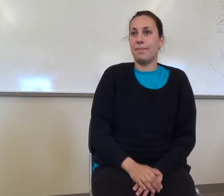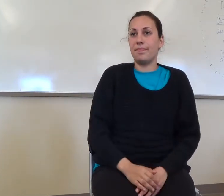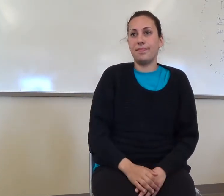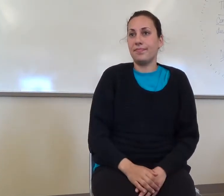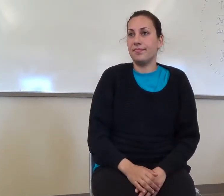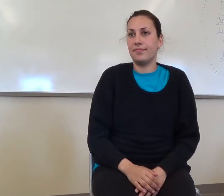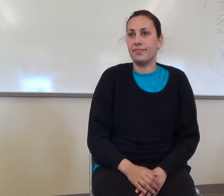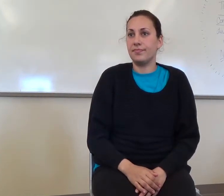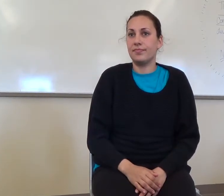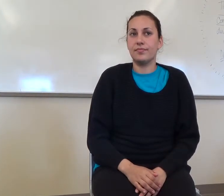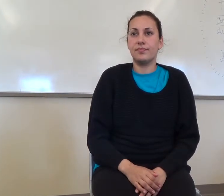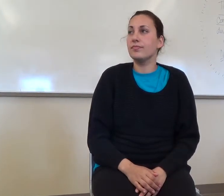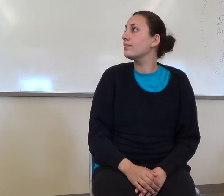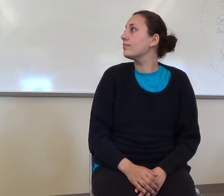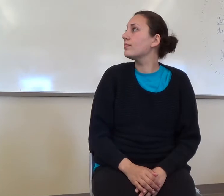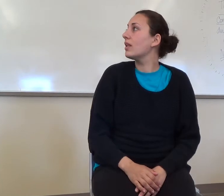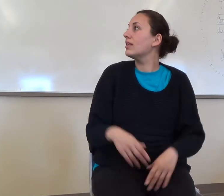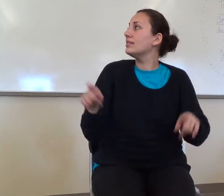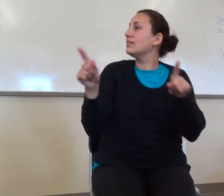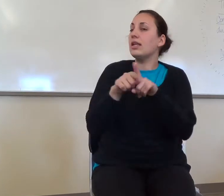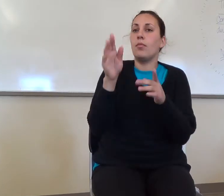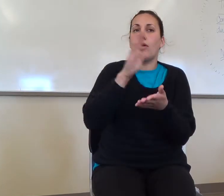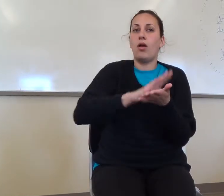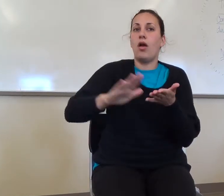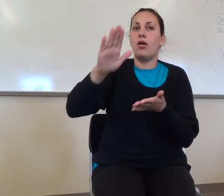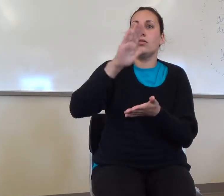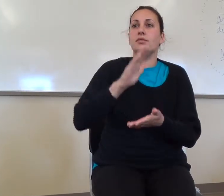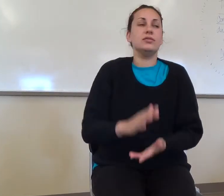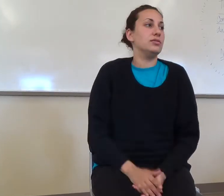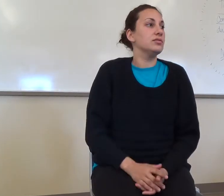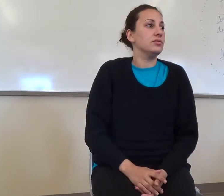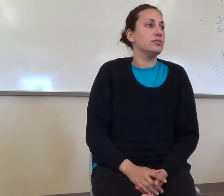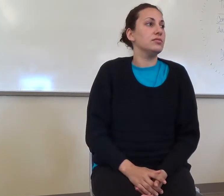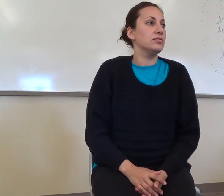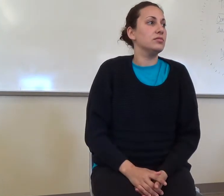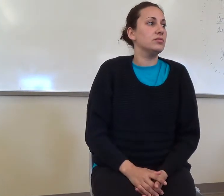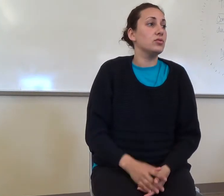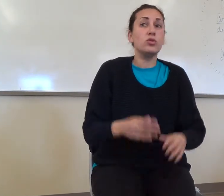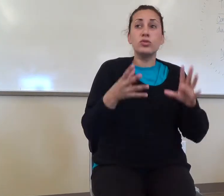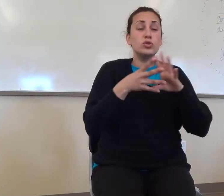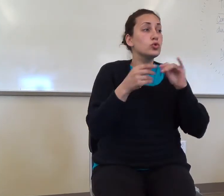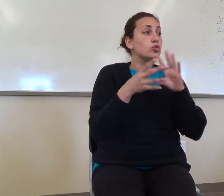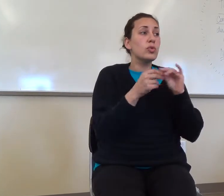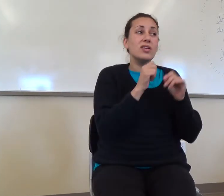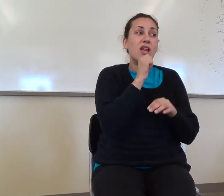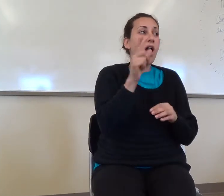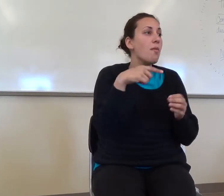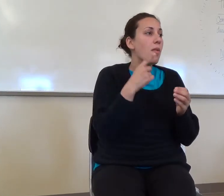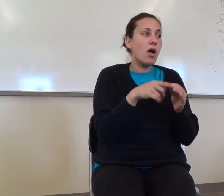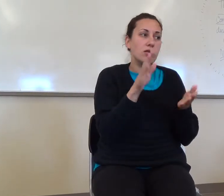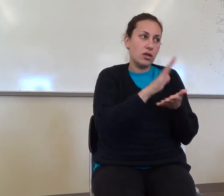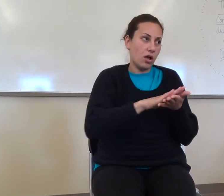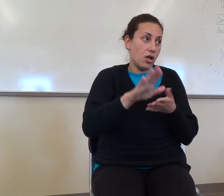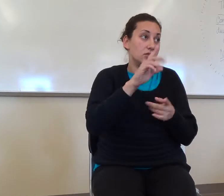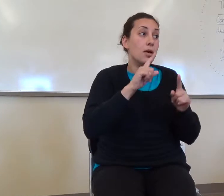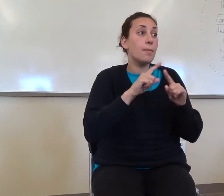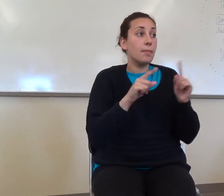out Sitting Bull College itself. We can't say this is about Sitting Bull College. But this is a reference to